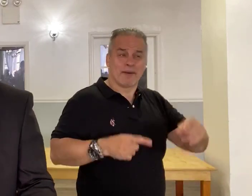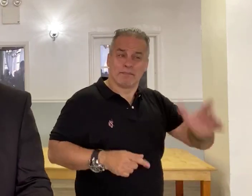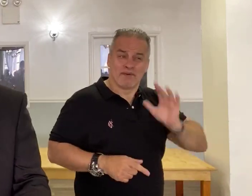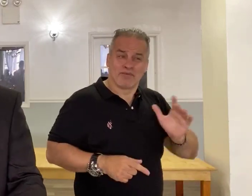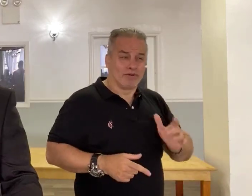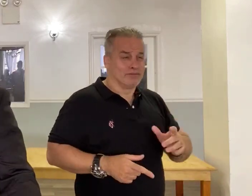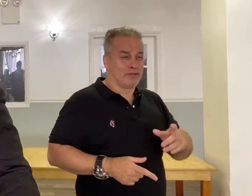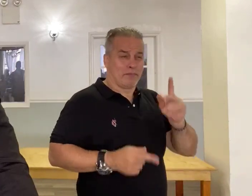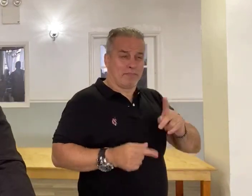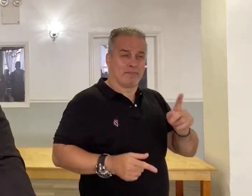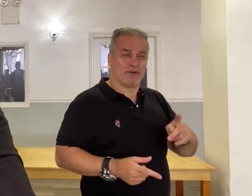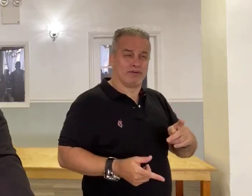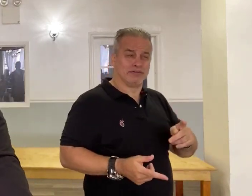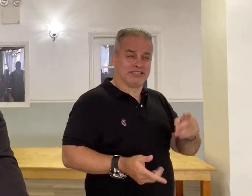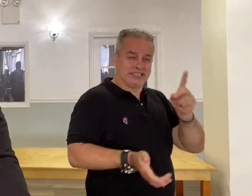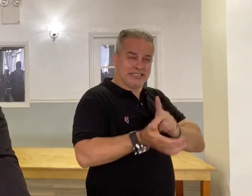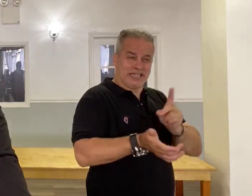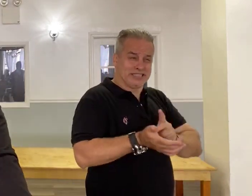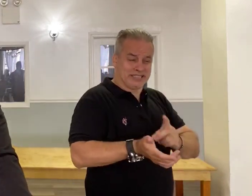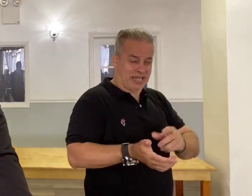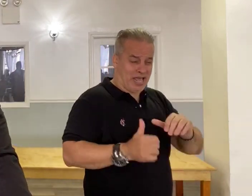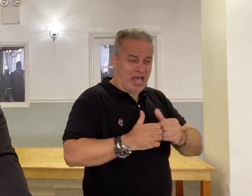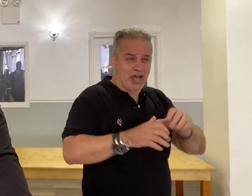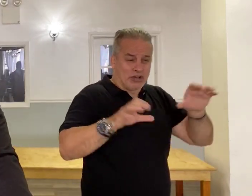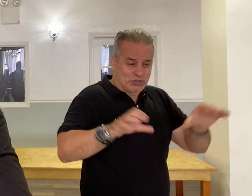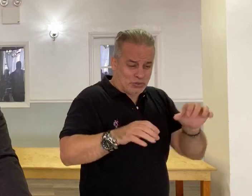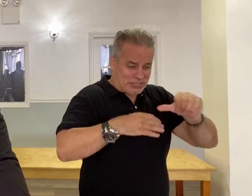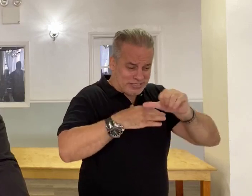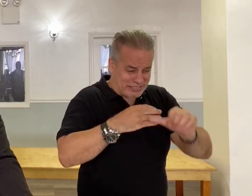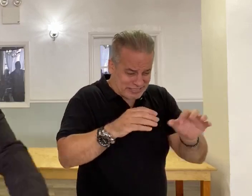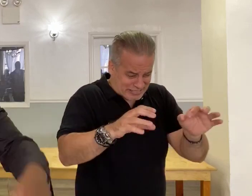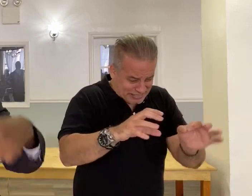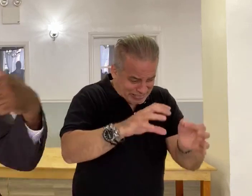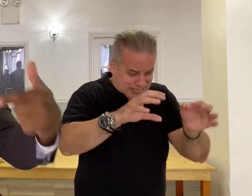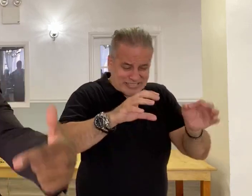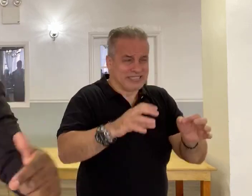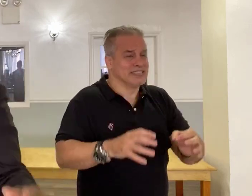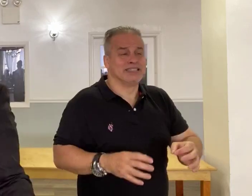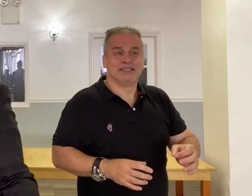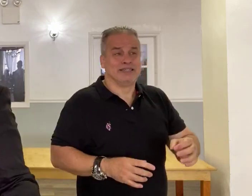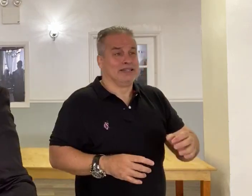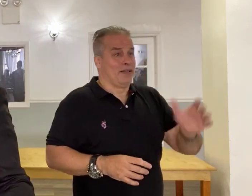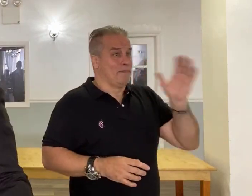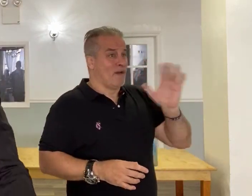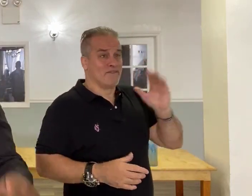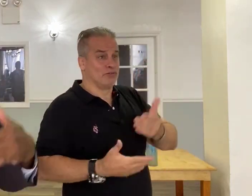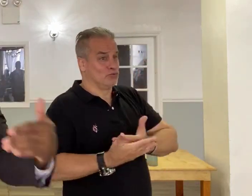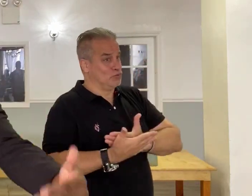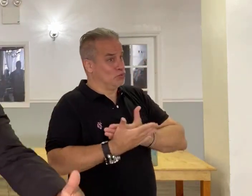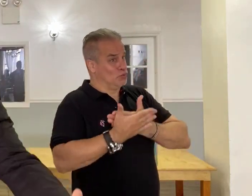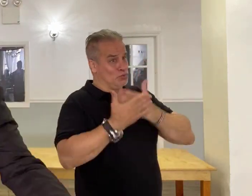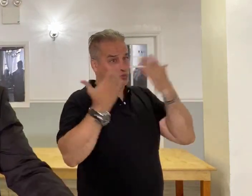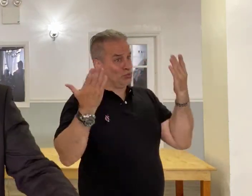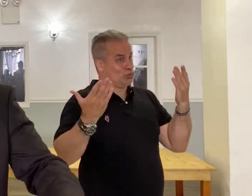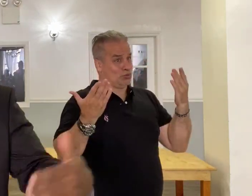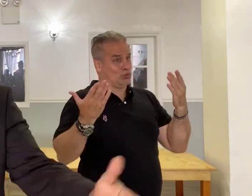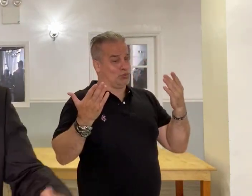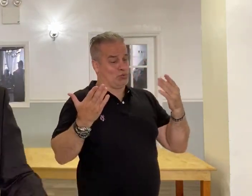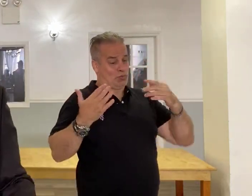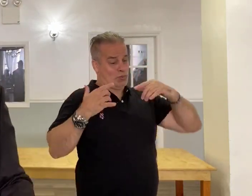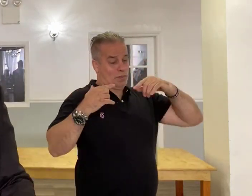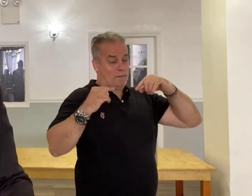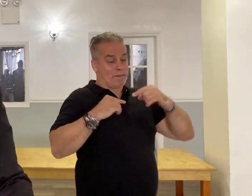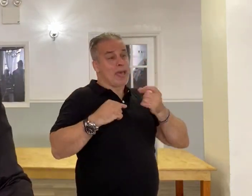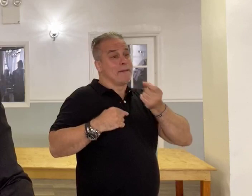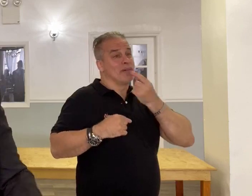have chloroform. Sometimes they would mess up with the chloroform. With too much of the chloroform, the patient would go